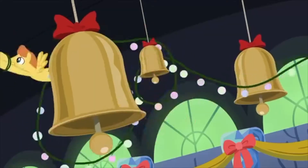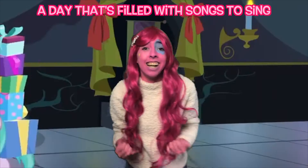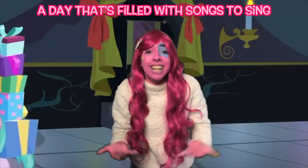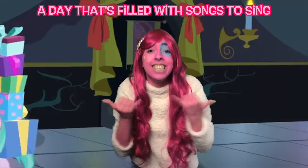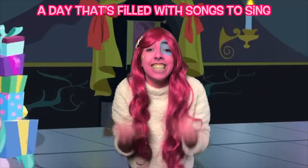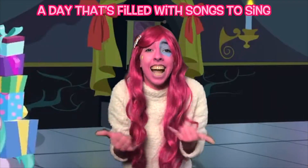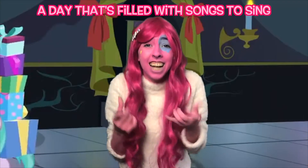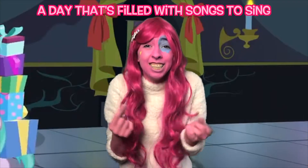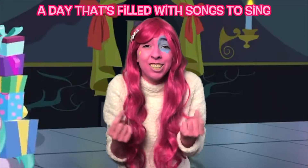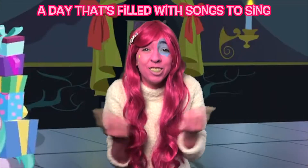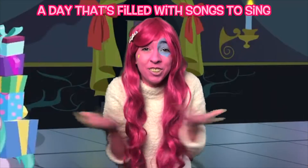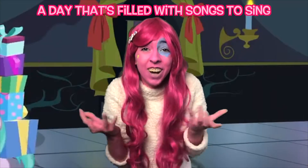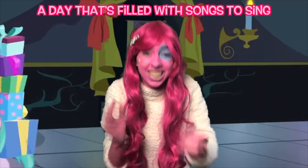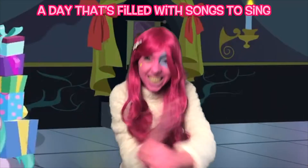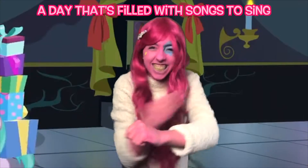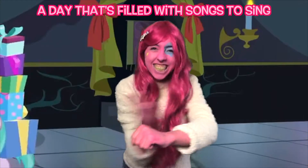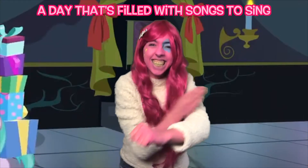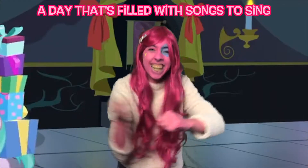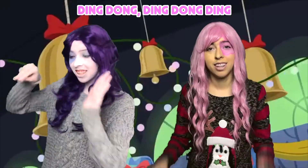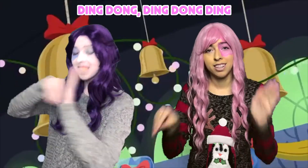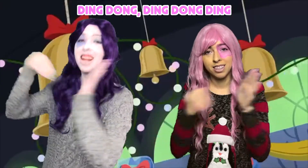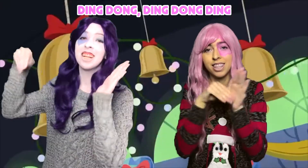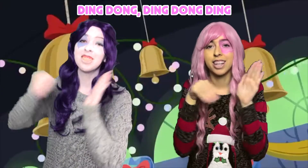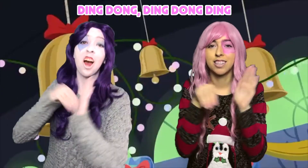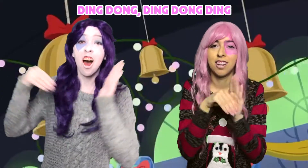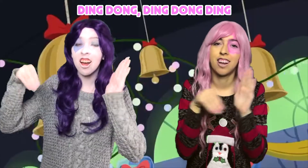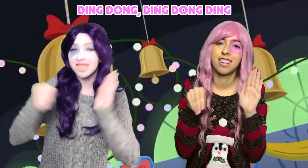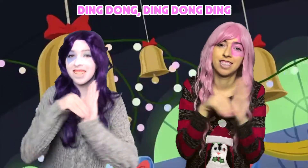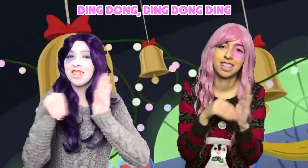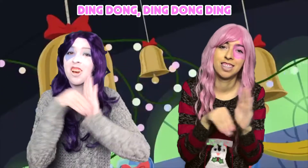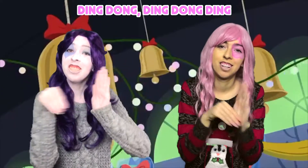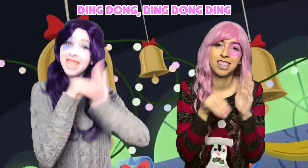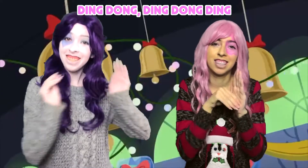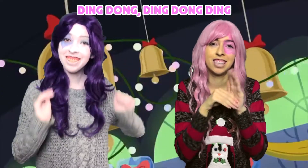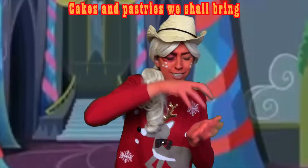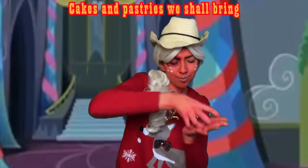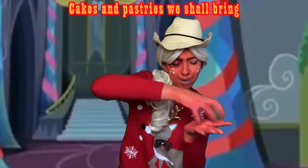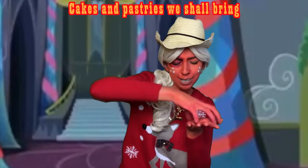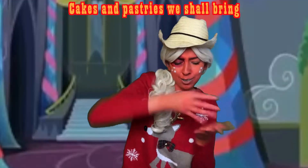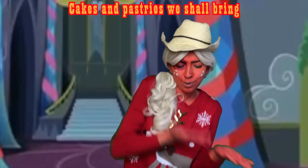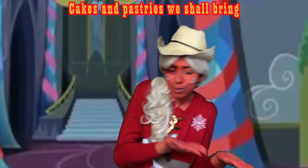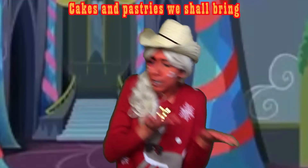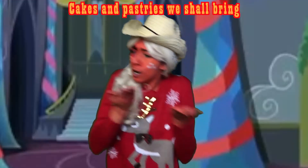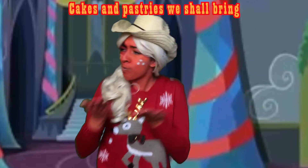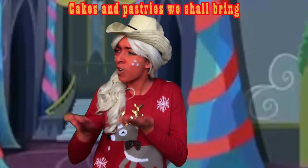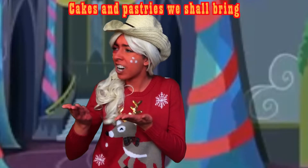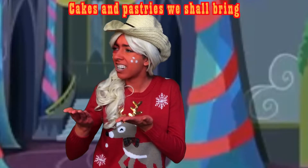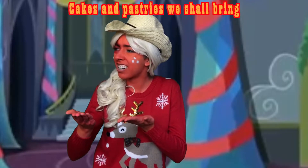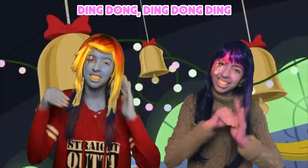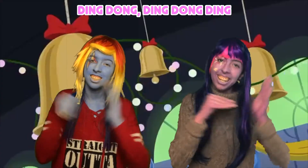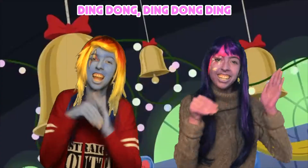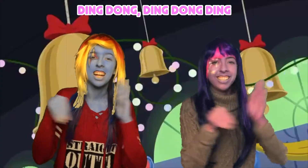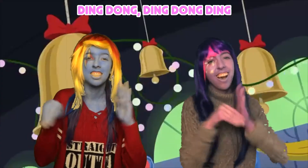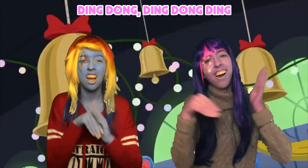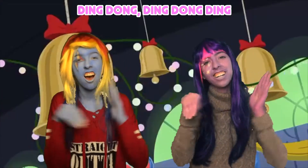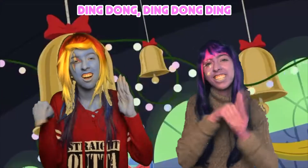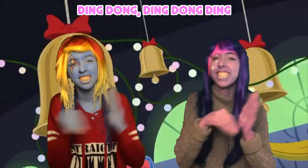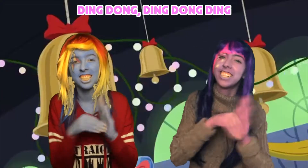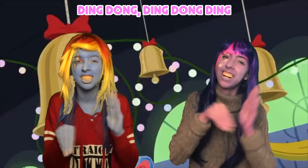again. A day that's filled with songs to sing. Ding dong, ding dong, ding. Cakes and pastries we shall bring. Ding dong, ding